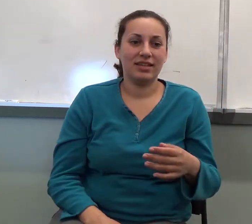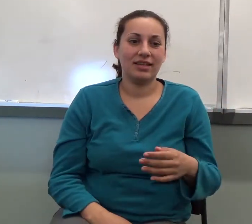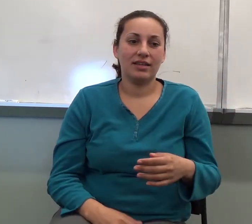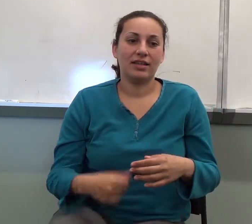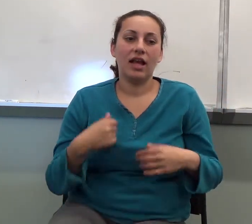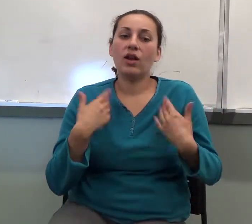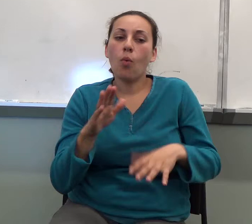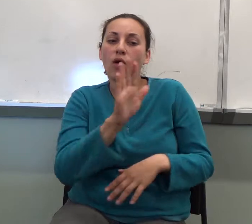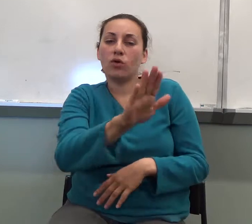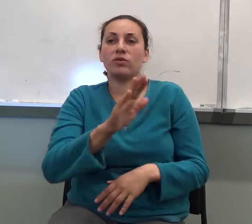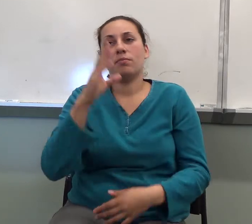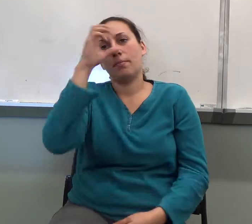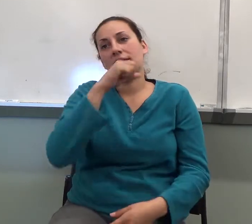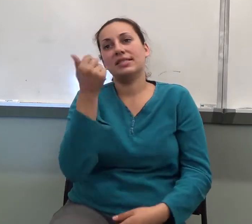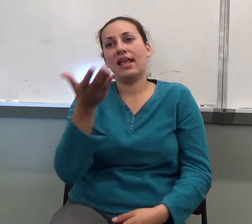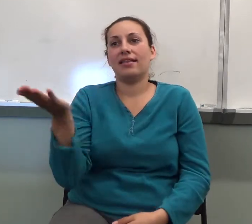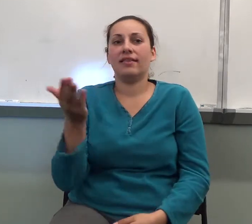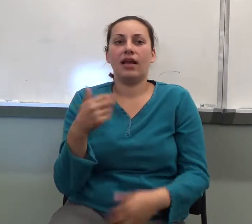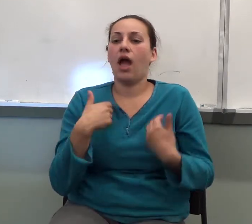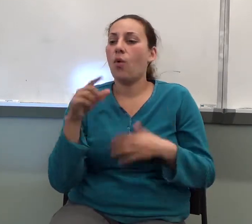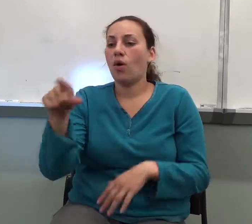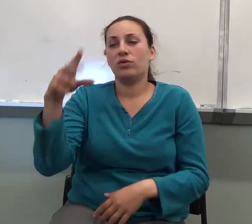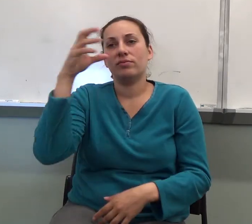That's 51. 7.5?